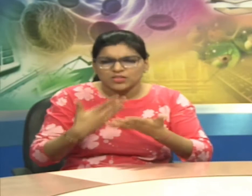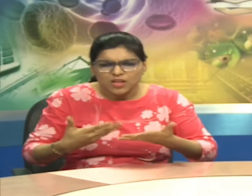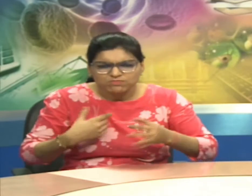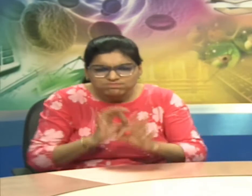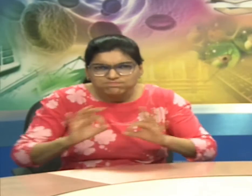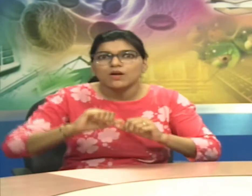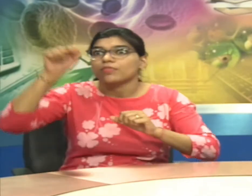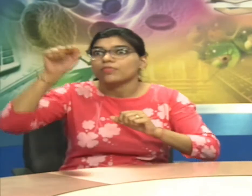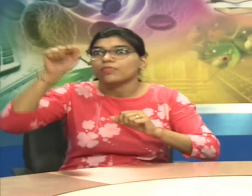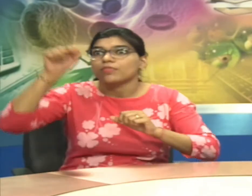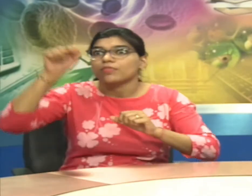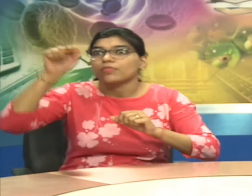which means